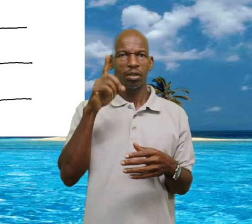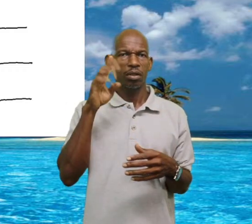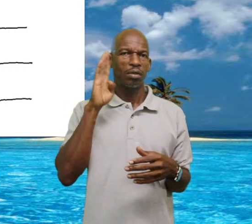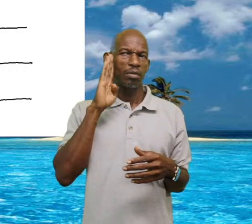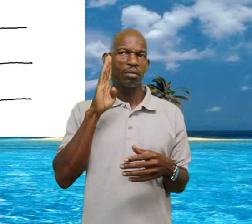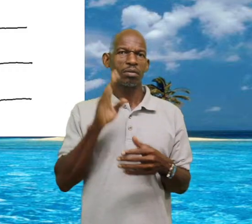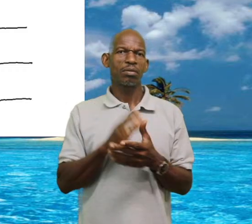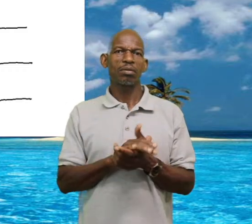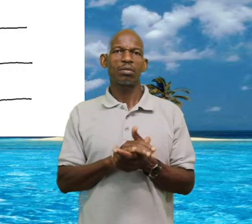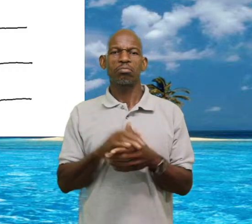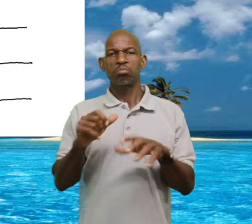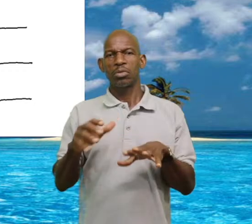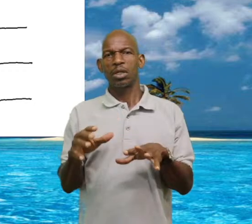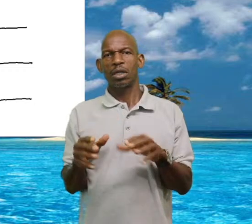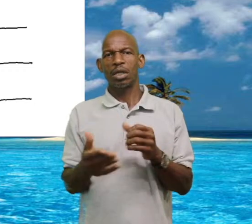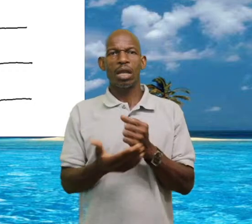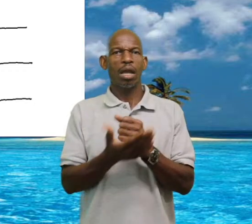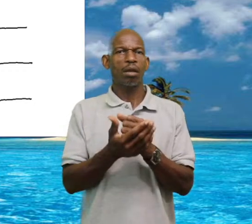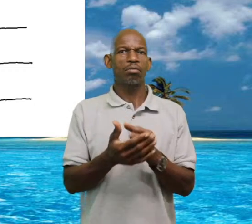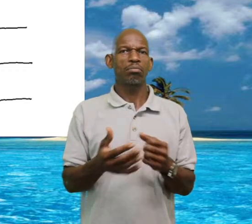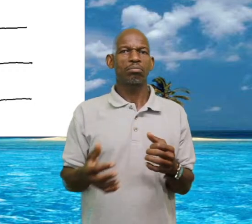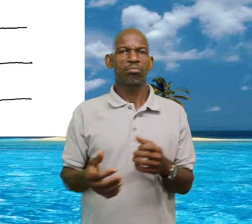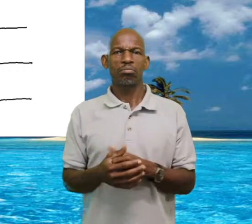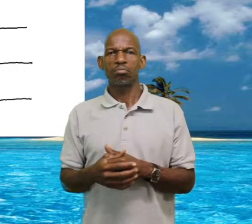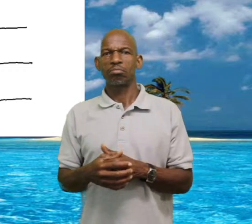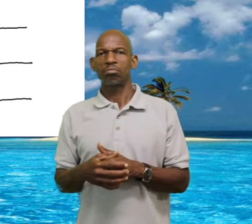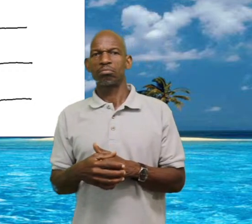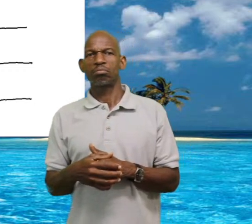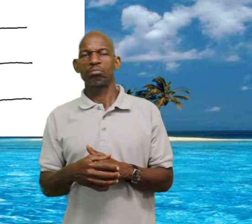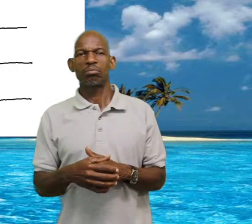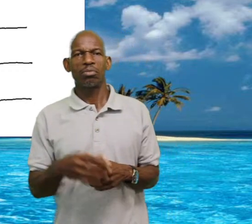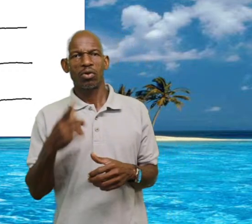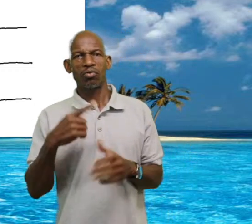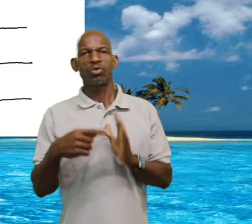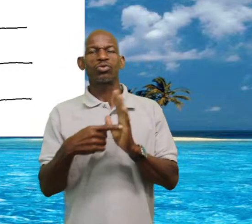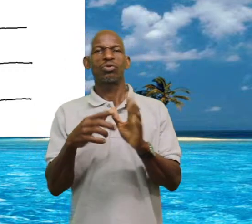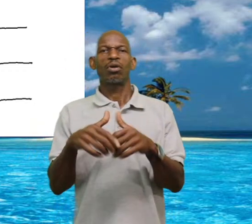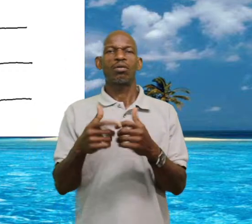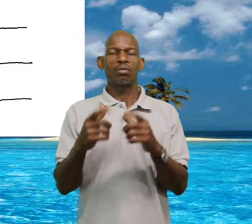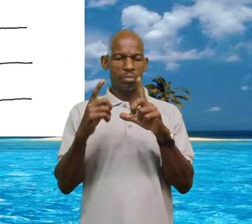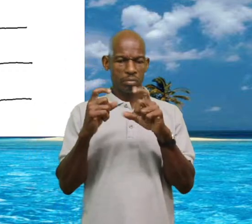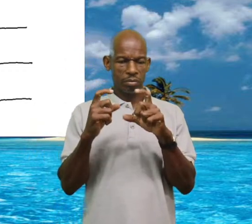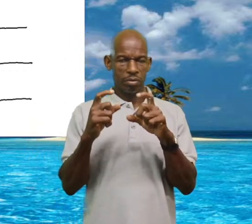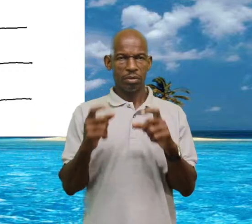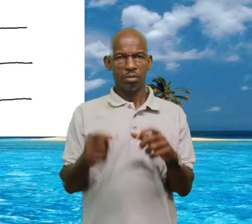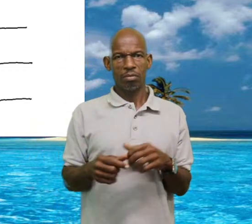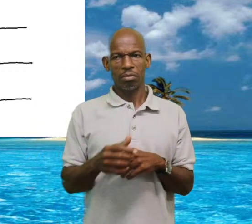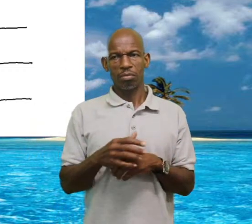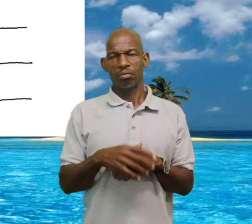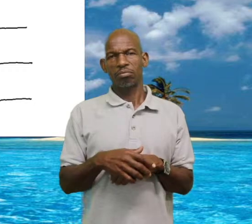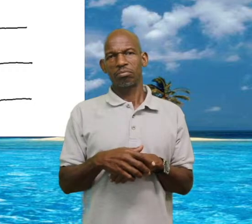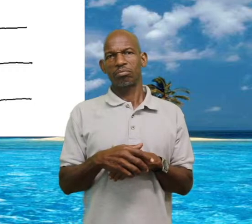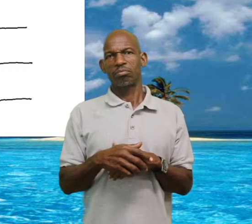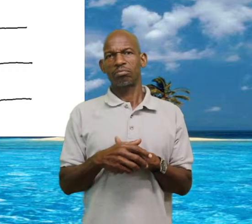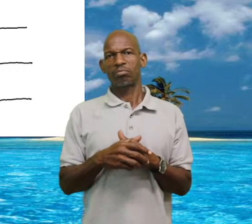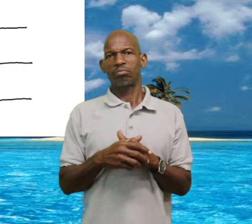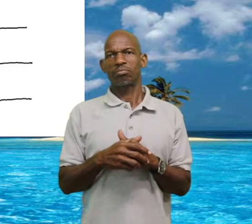also assist her. Anybody who can assist her to show her how to take out a picture. How to take out a picture